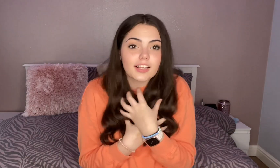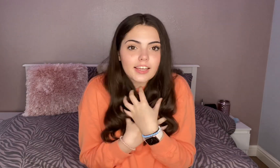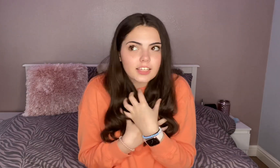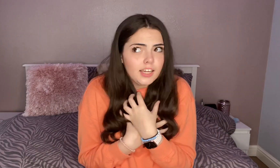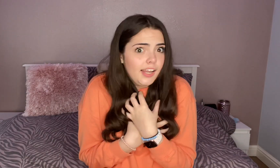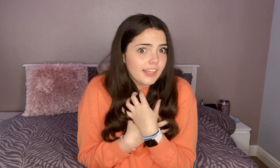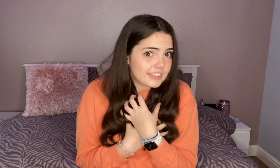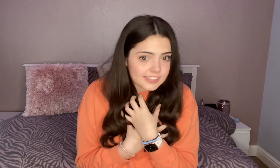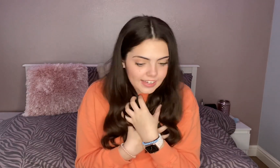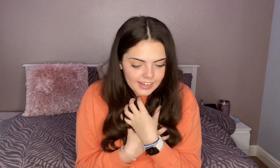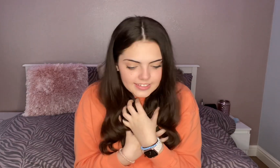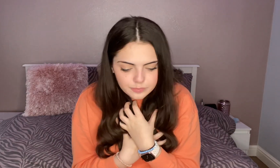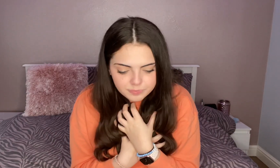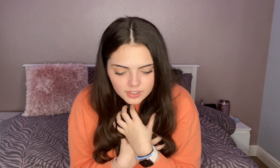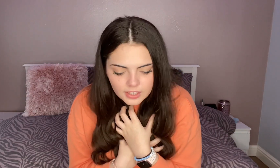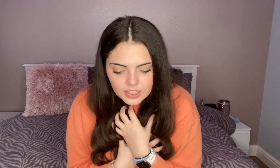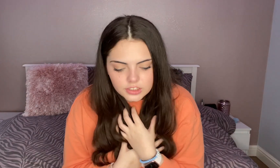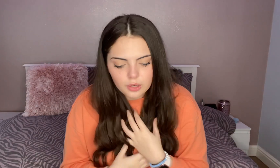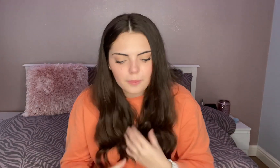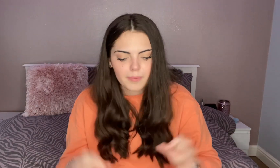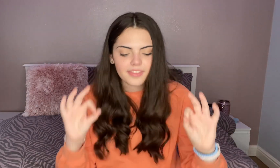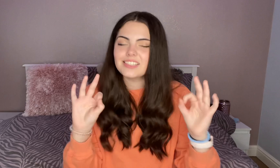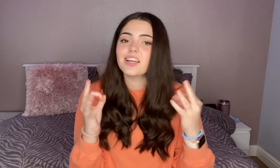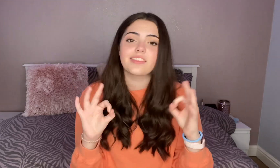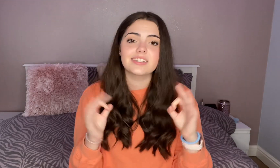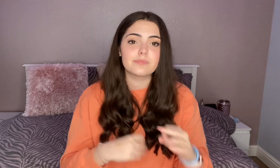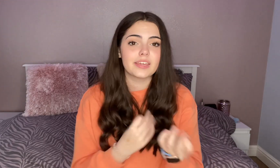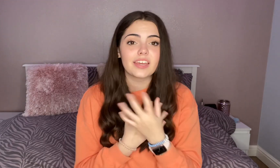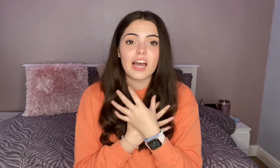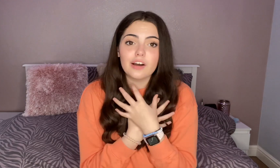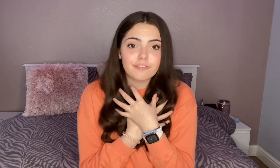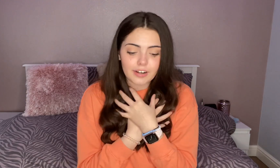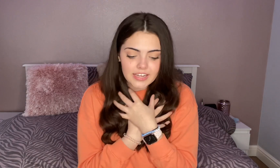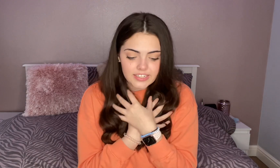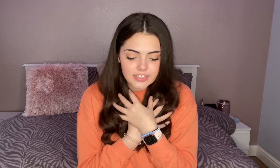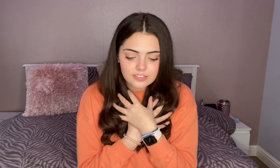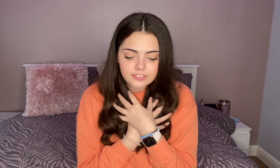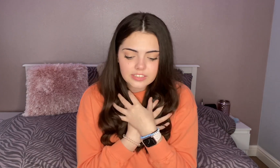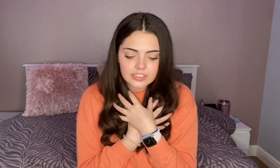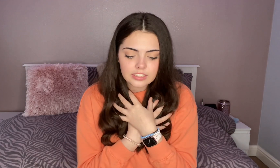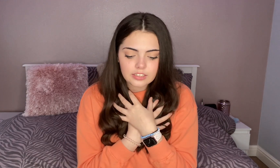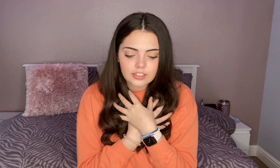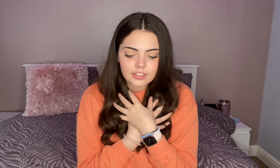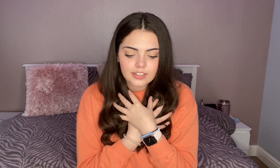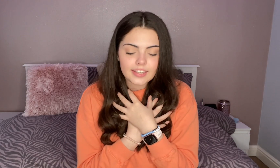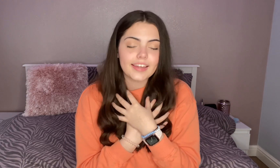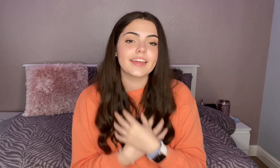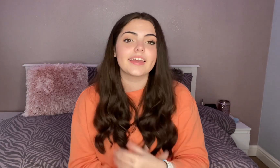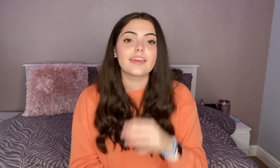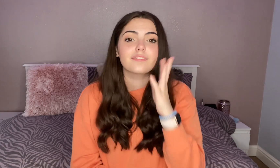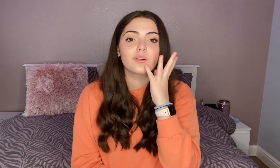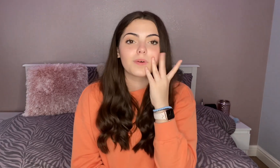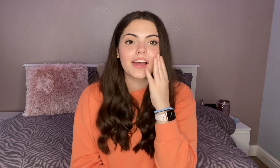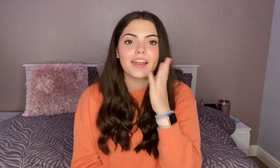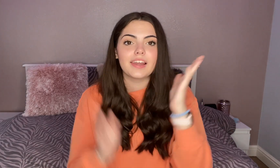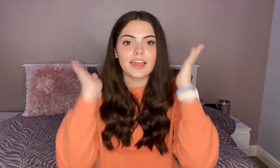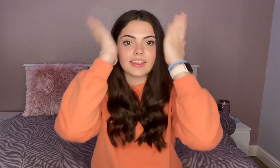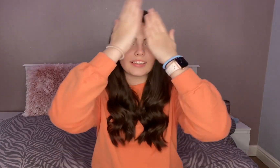like you're scared. So, but there's nothing to be afraid of. Even when the